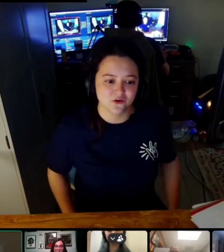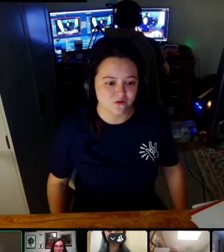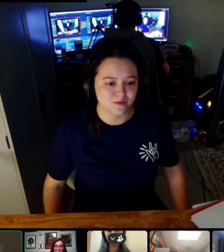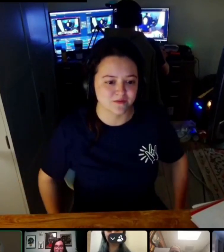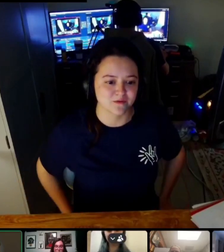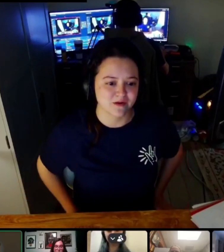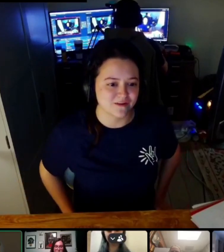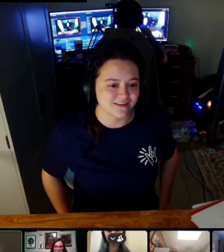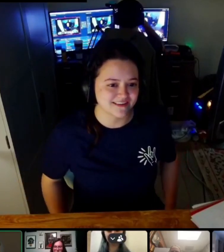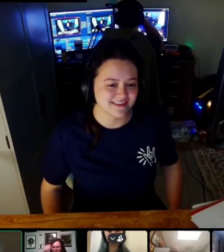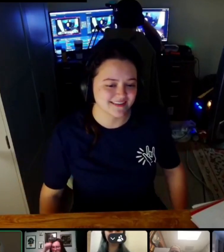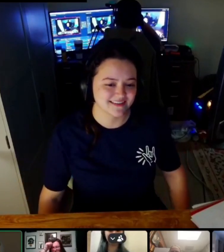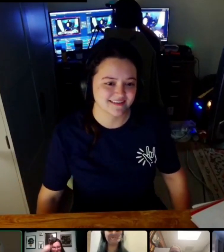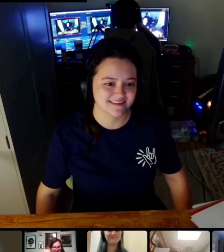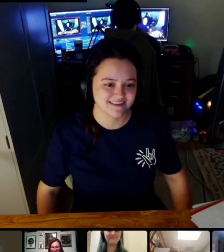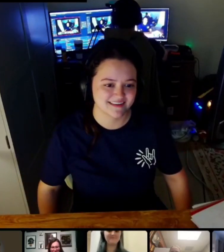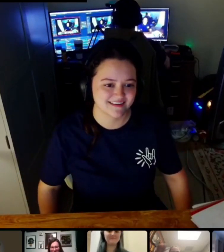Don't remember. What do y'all think this is?